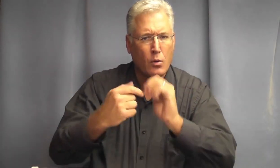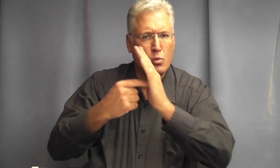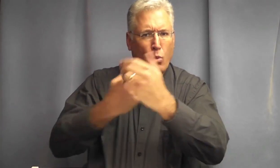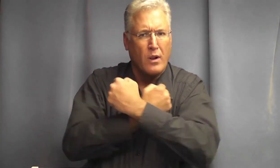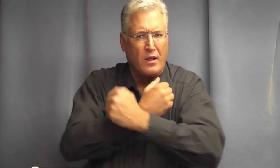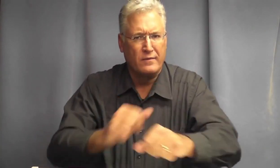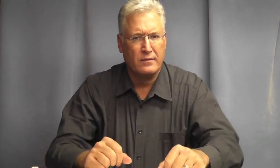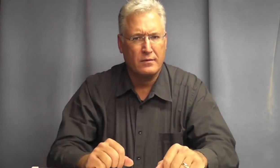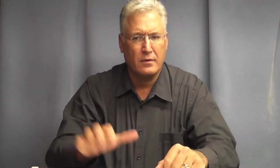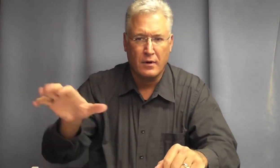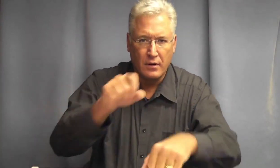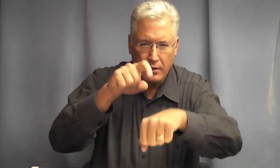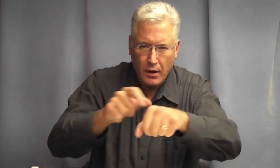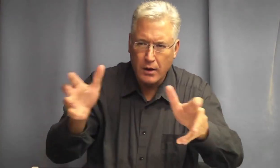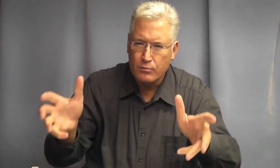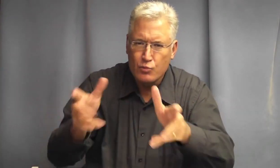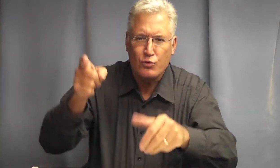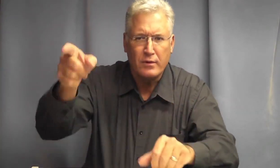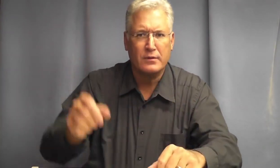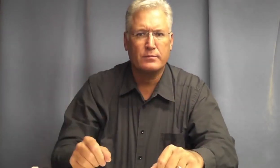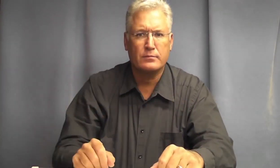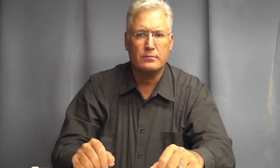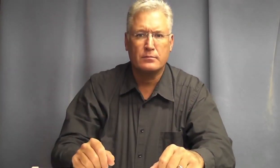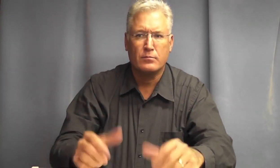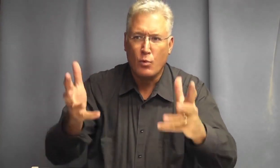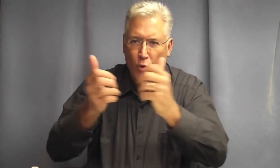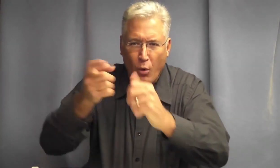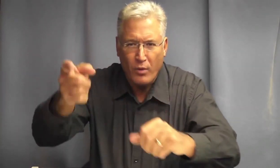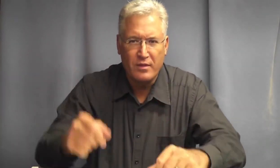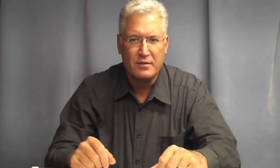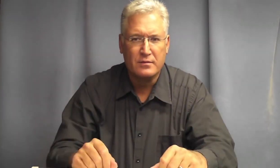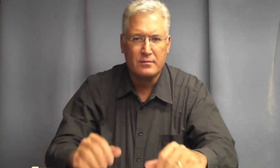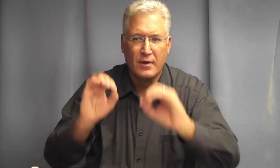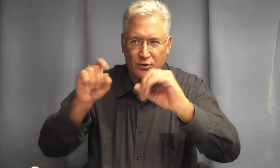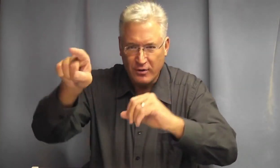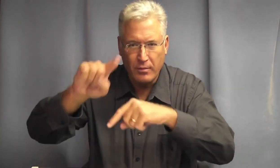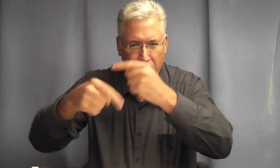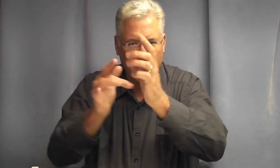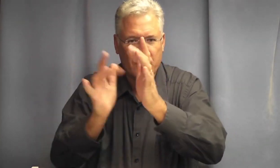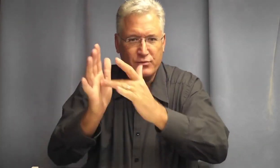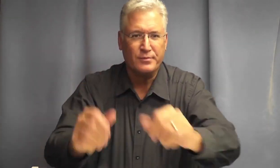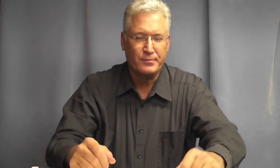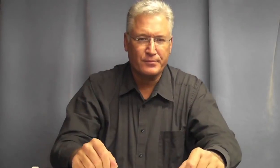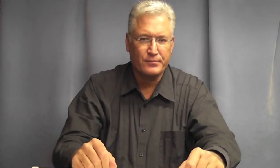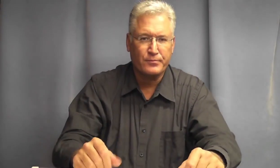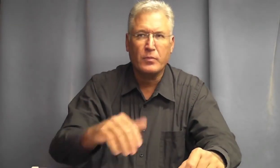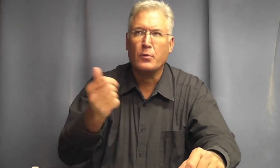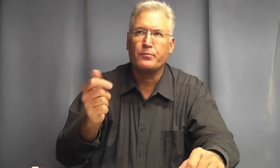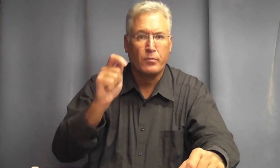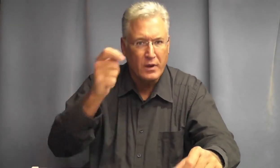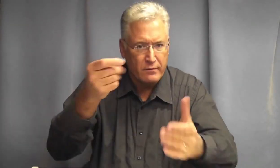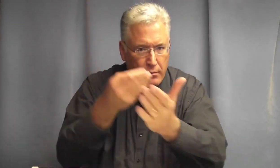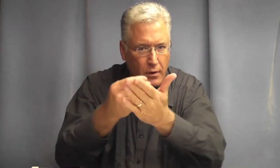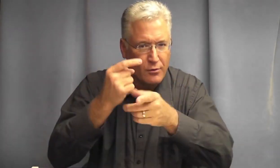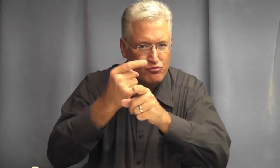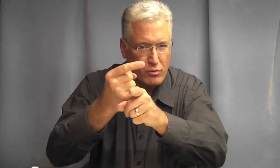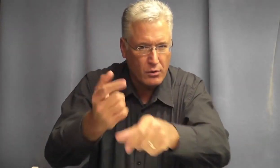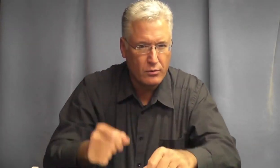in love. We need to show our love. Encourage others. They need that, just as we do.